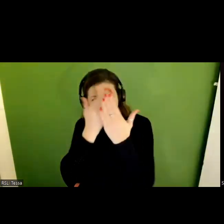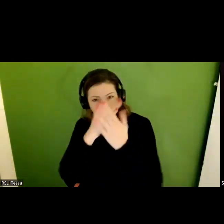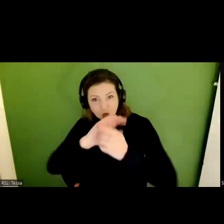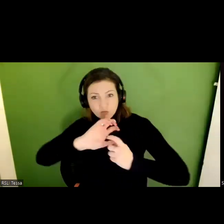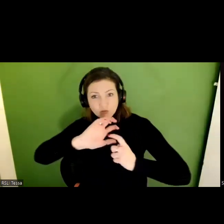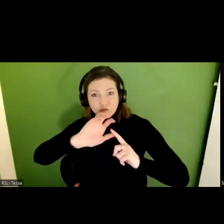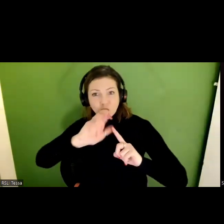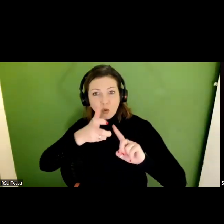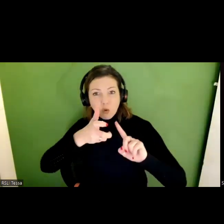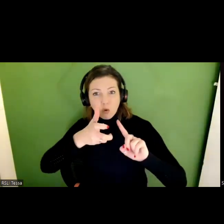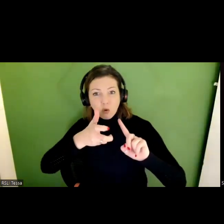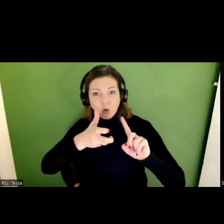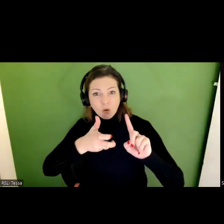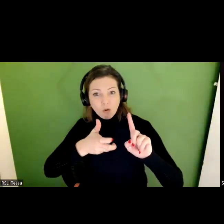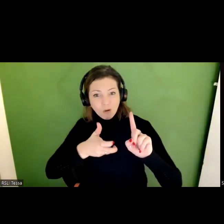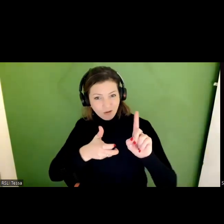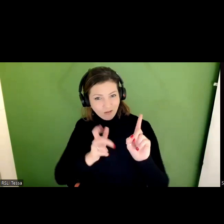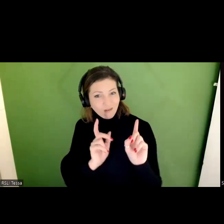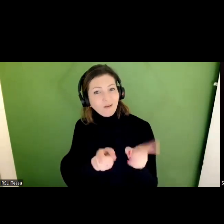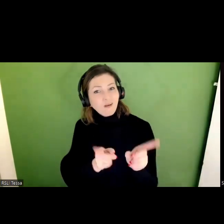They will have their epiphany,